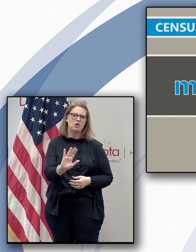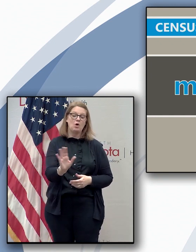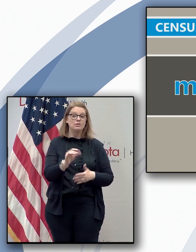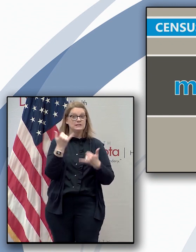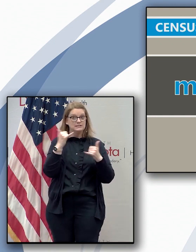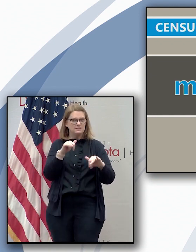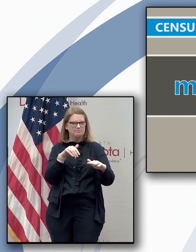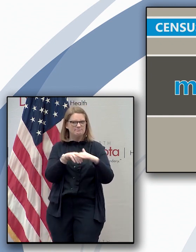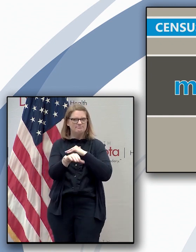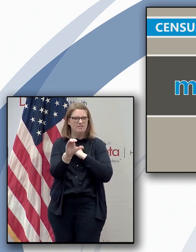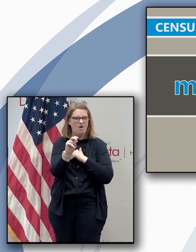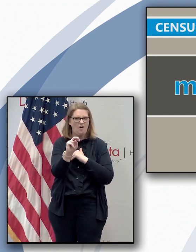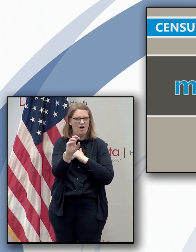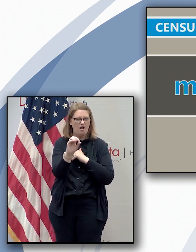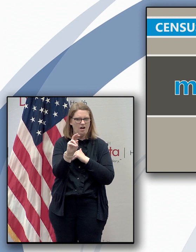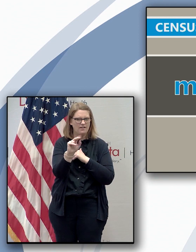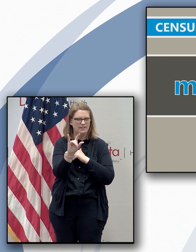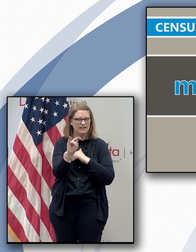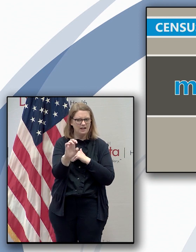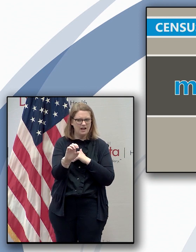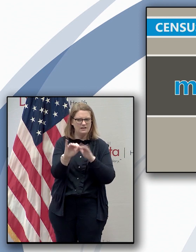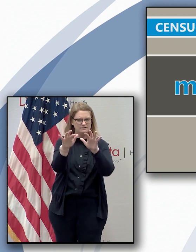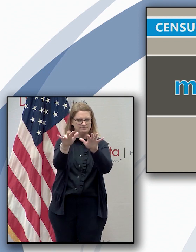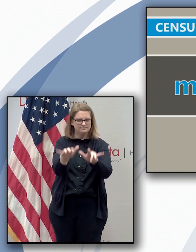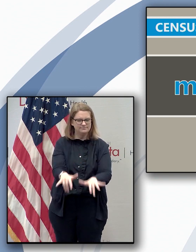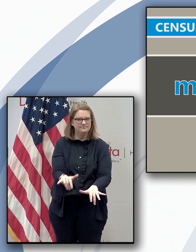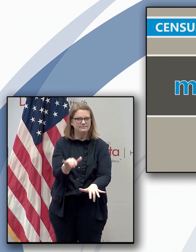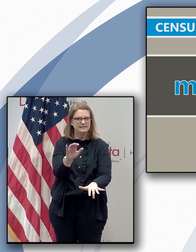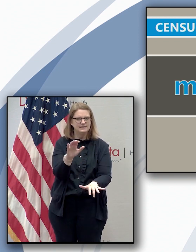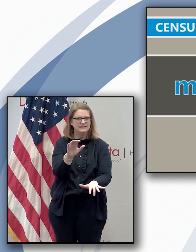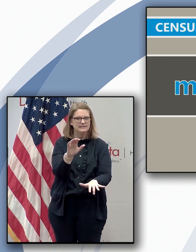can go online right now and complete your household